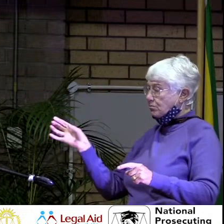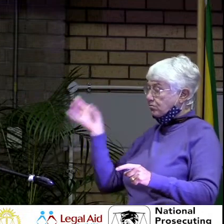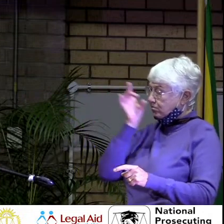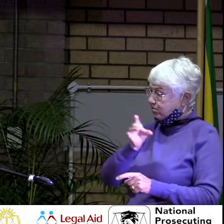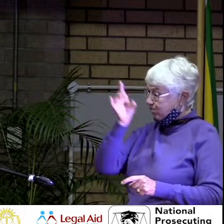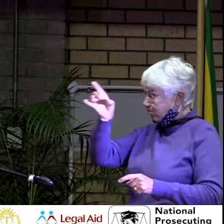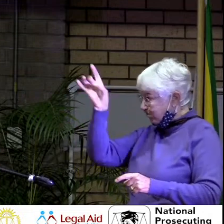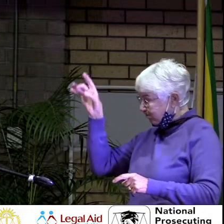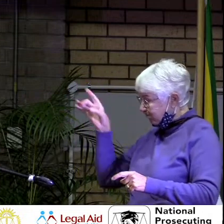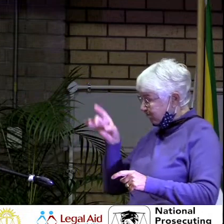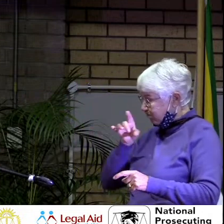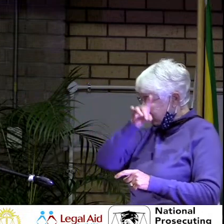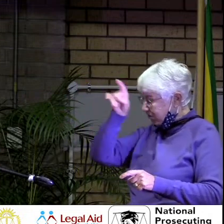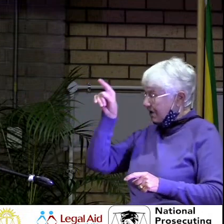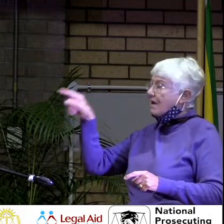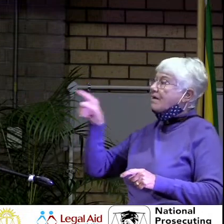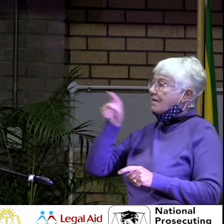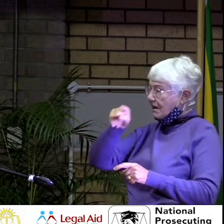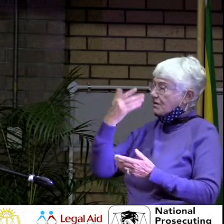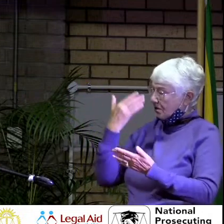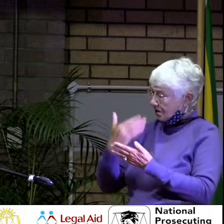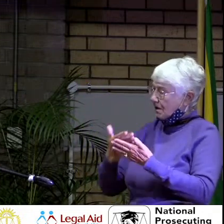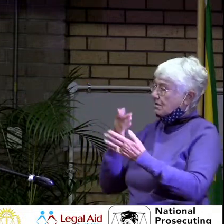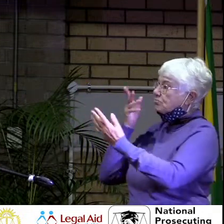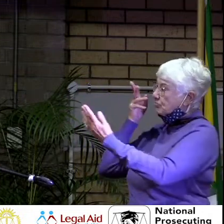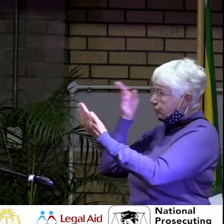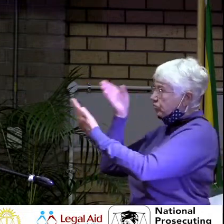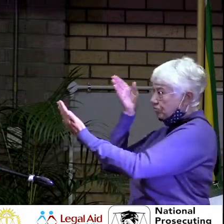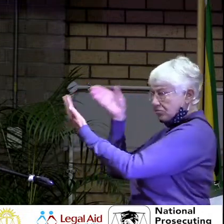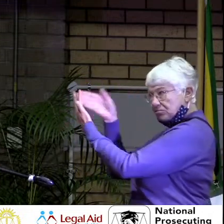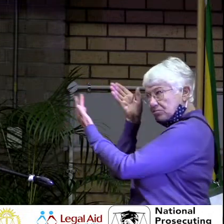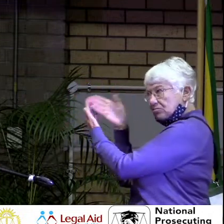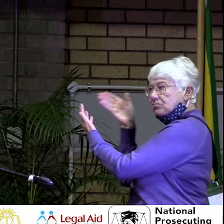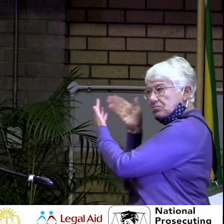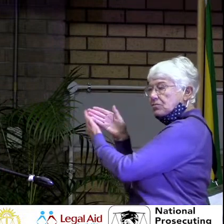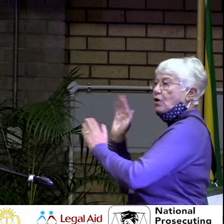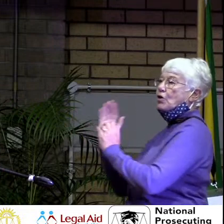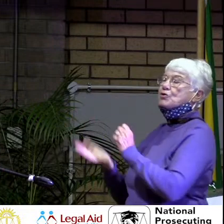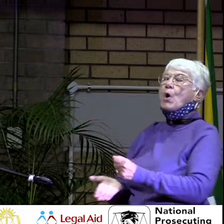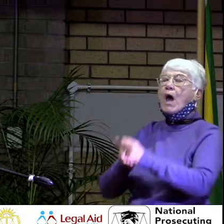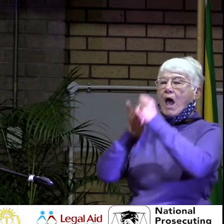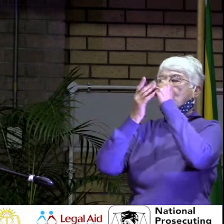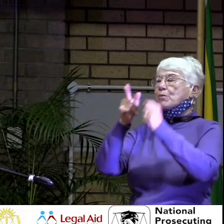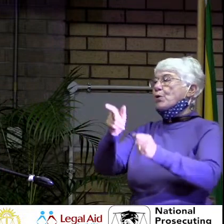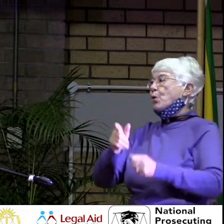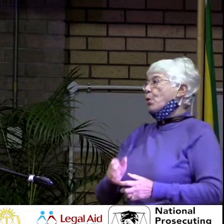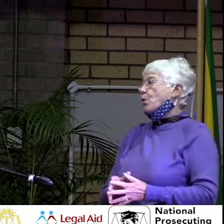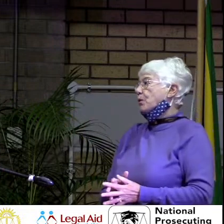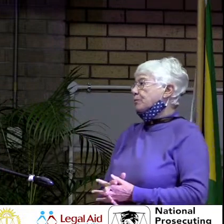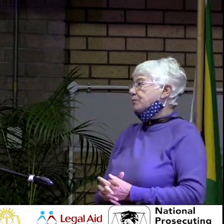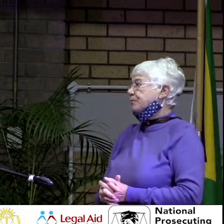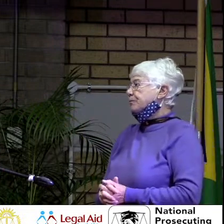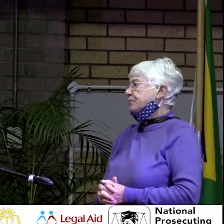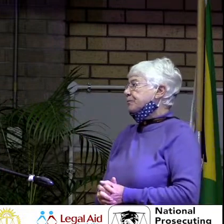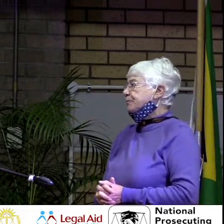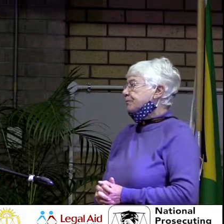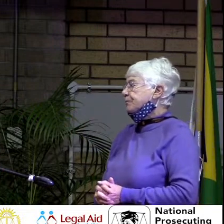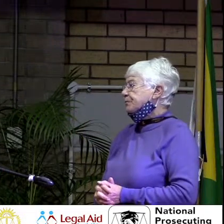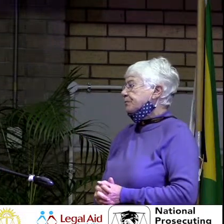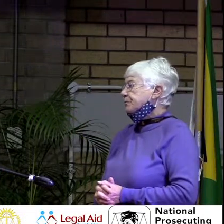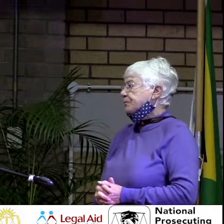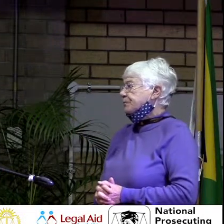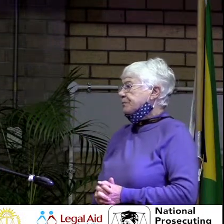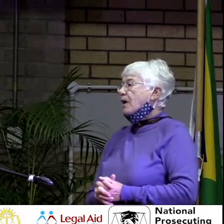We've got, as I spoke earlier about the National Strategic Plan, it's got different